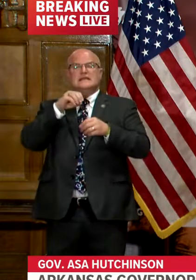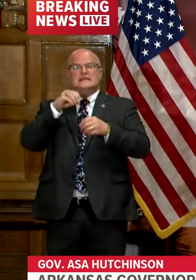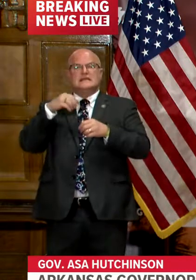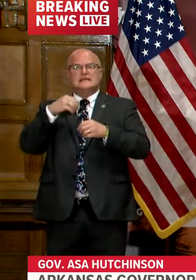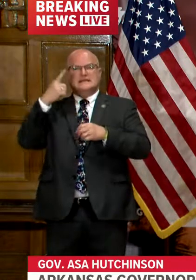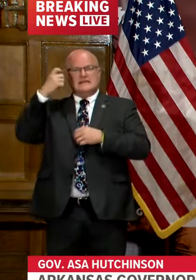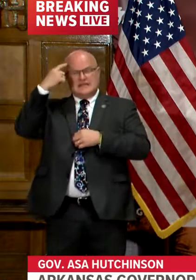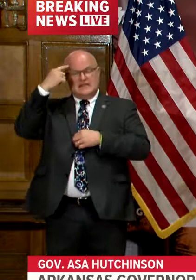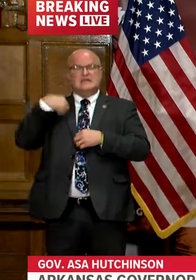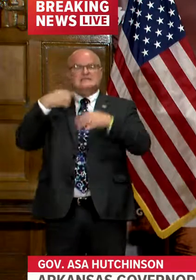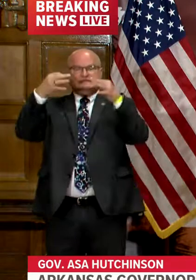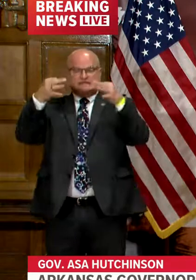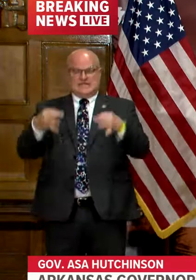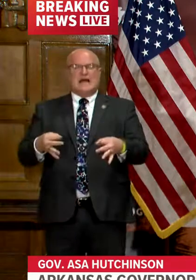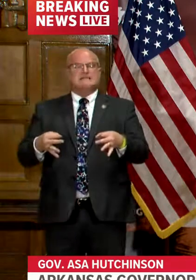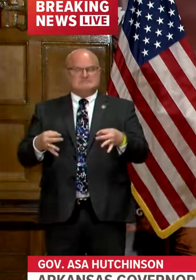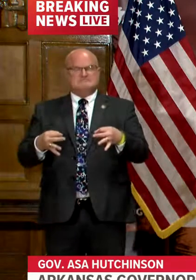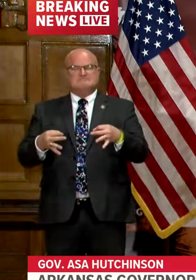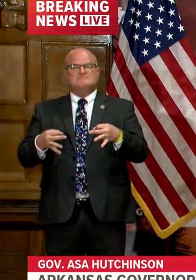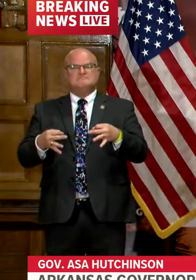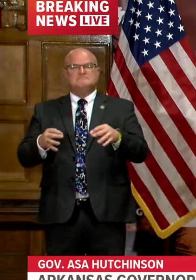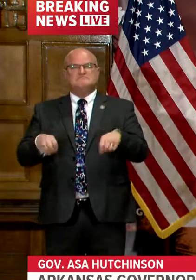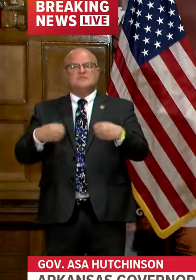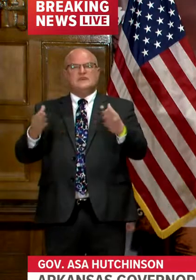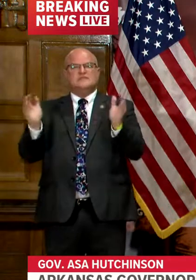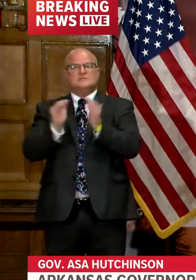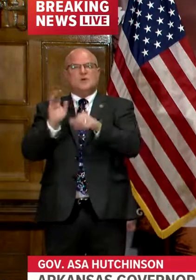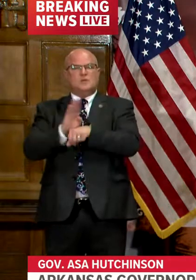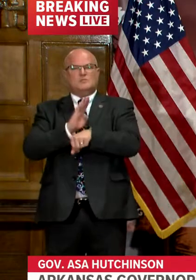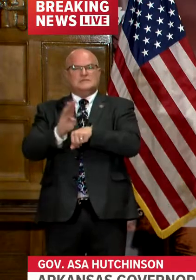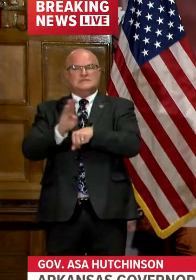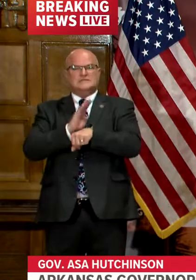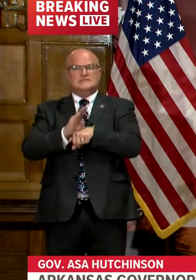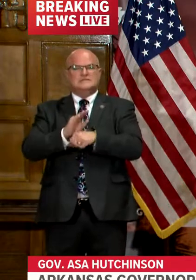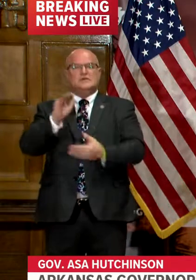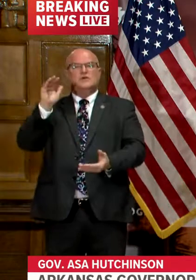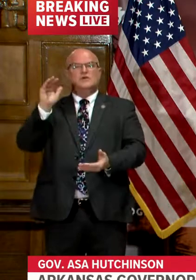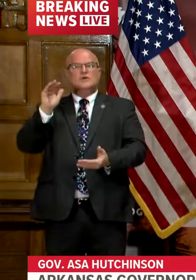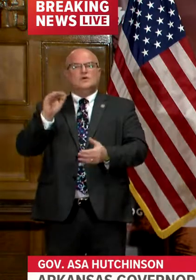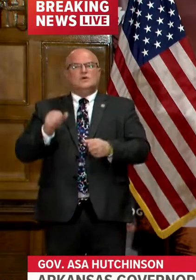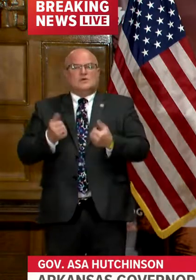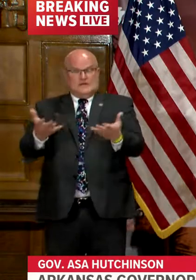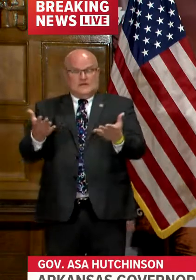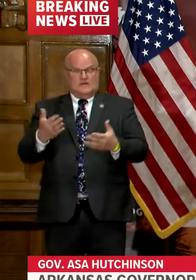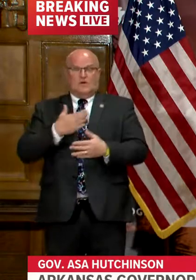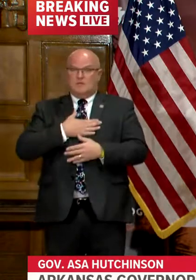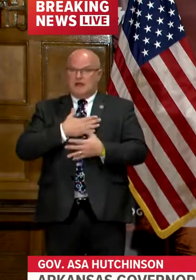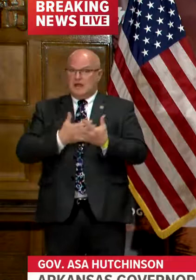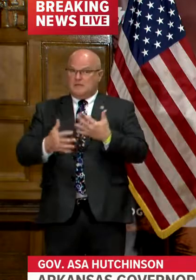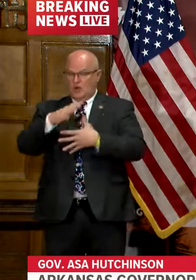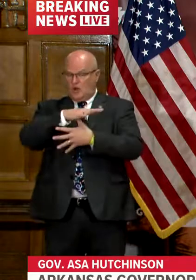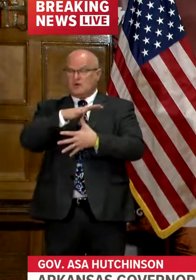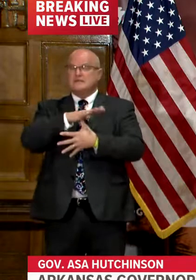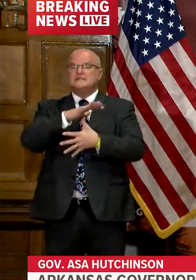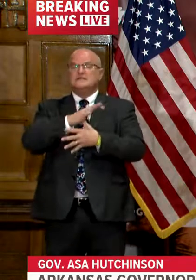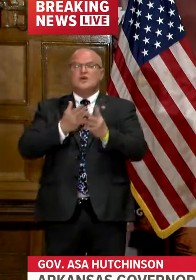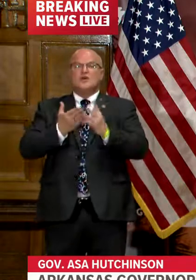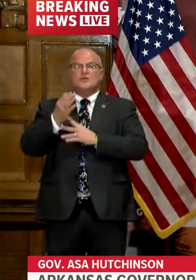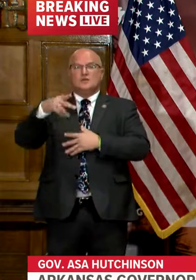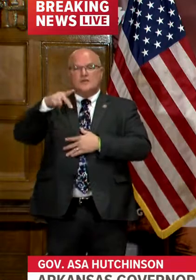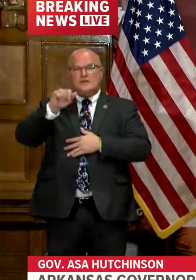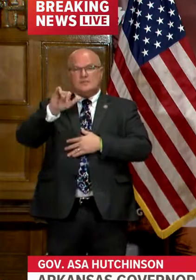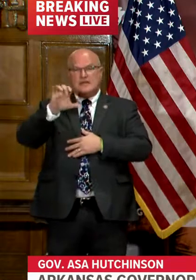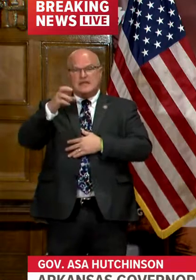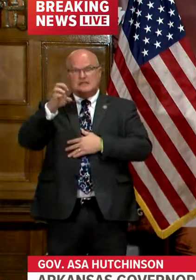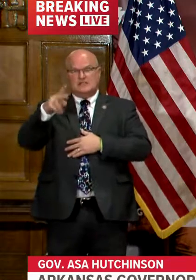way, came together and provided small business relief. That was one of my priorities through the